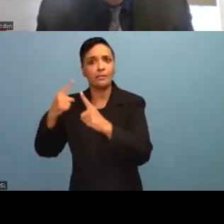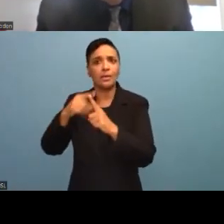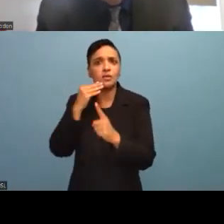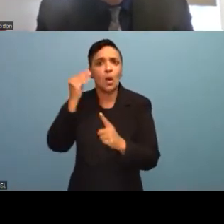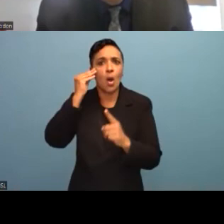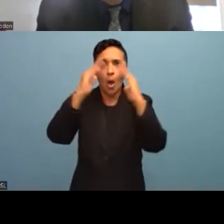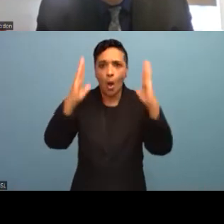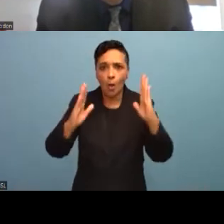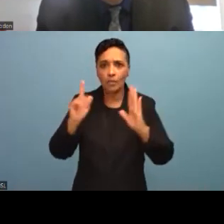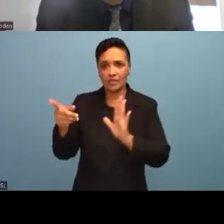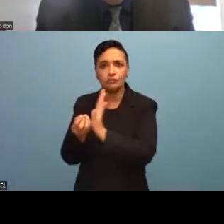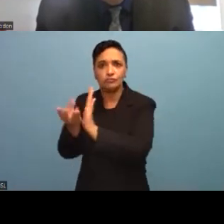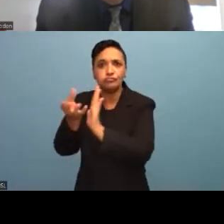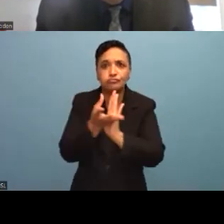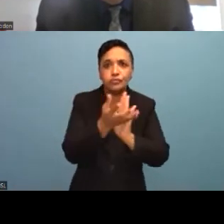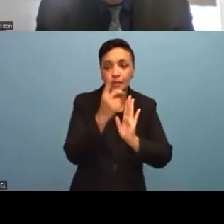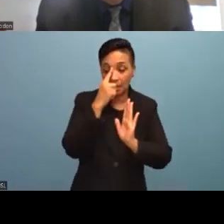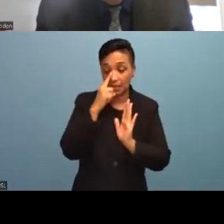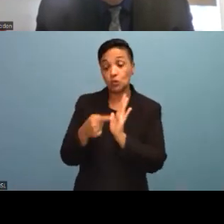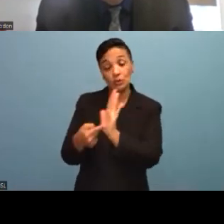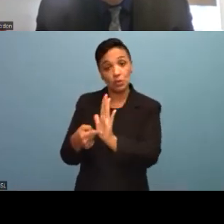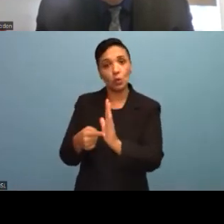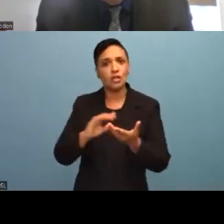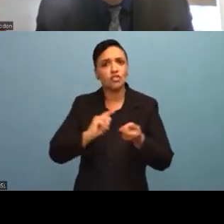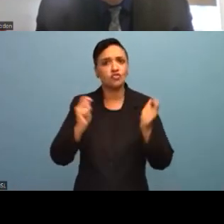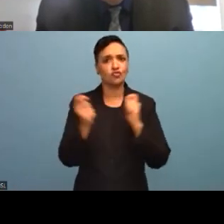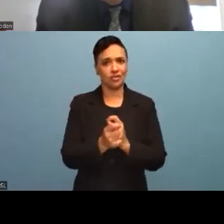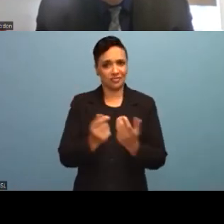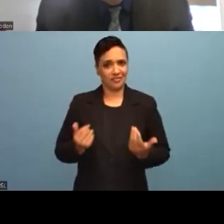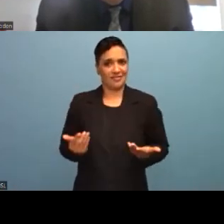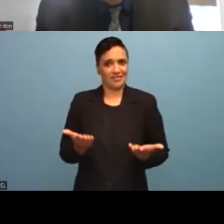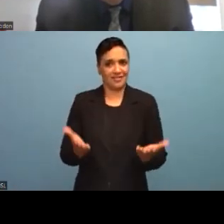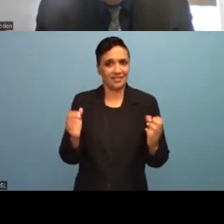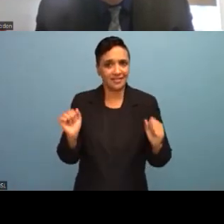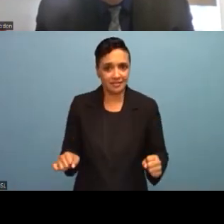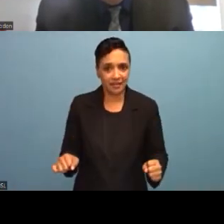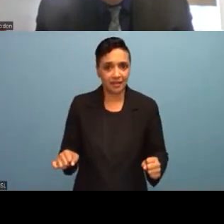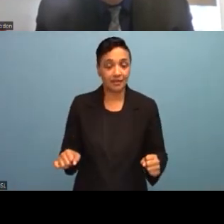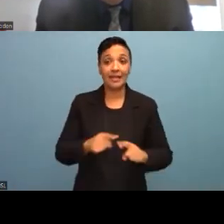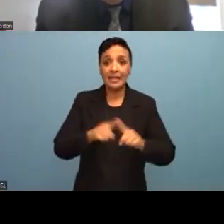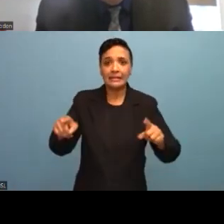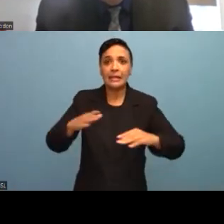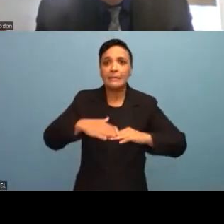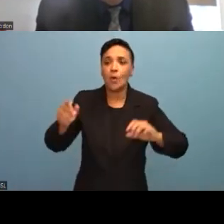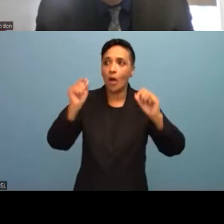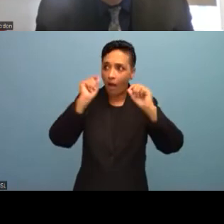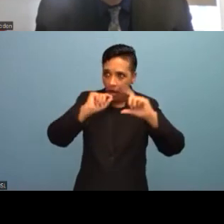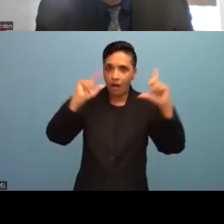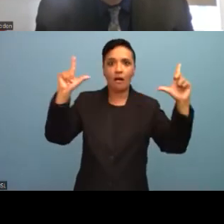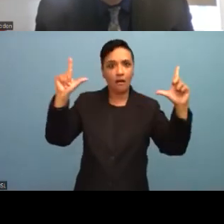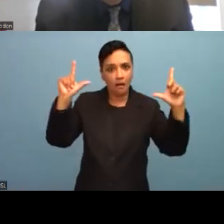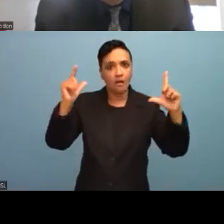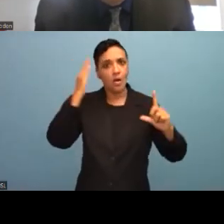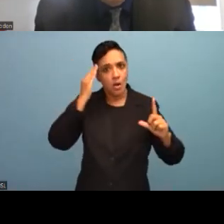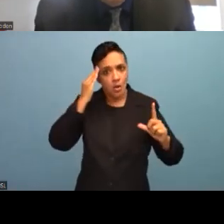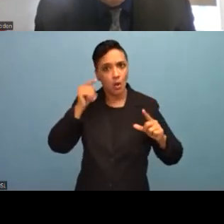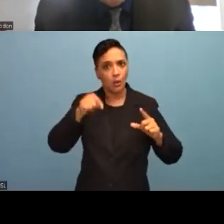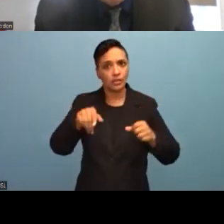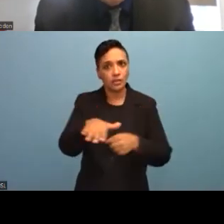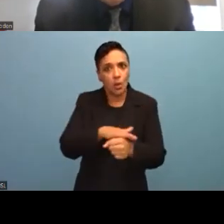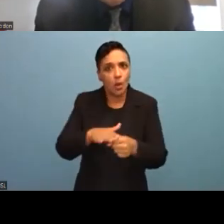these services and the consequences of not accessing them, it helps to generate market demand and helps put pressure on the local